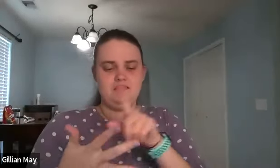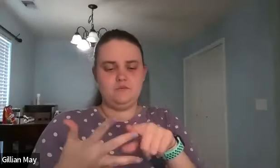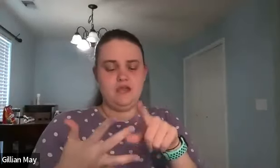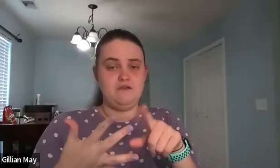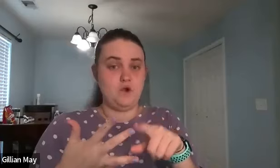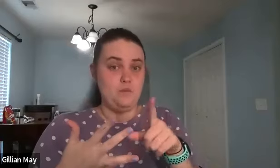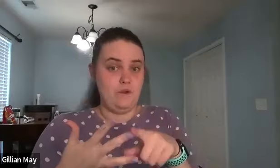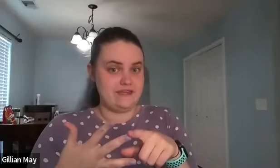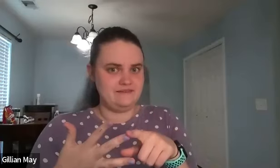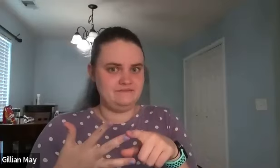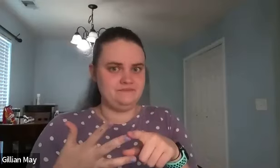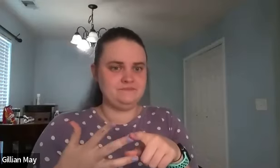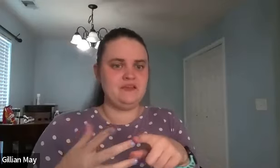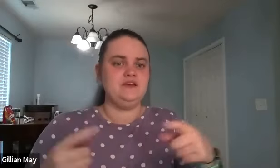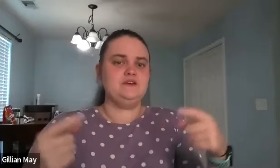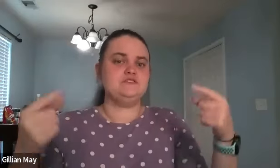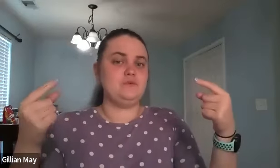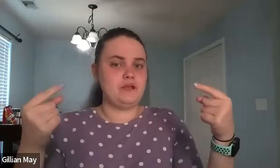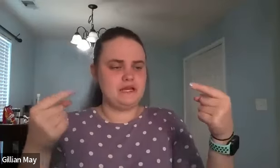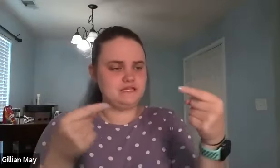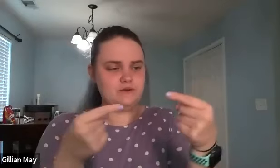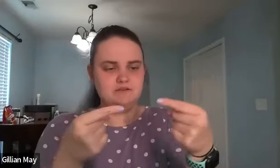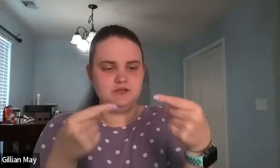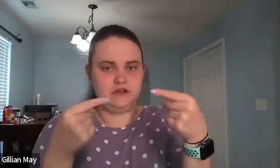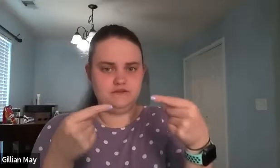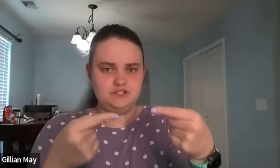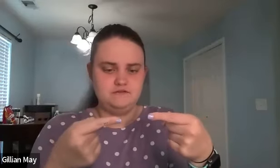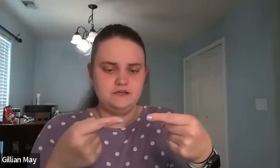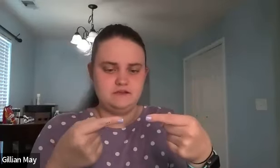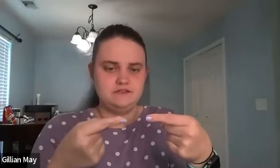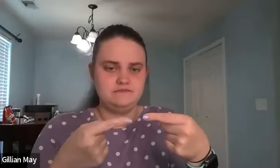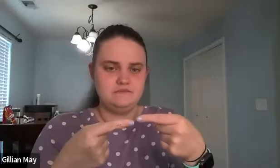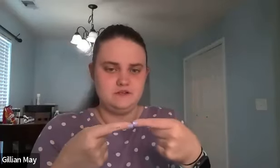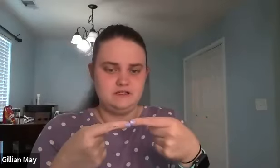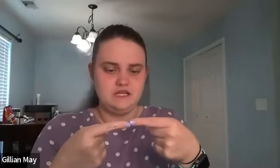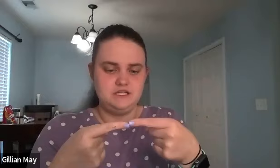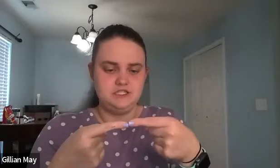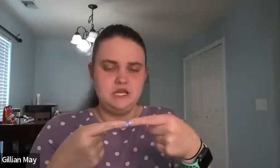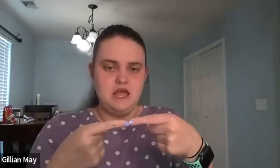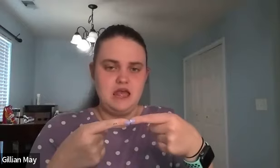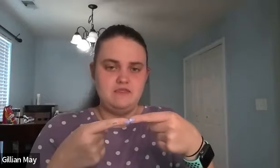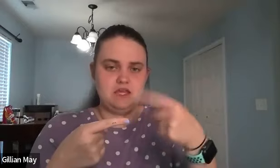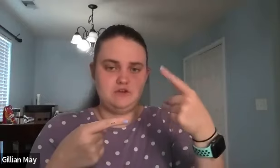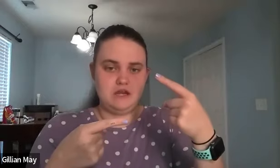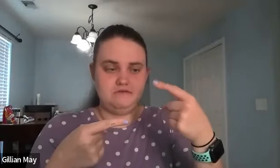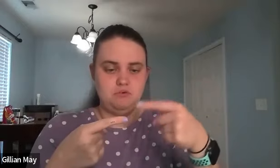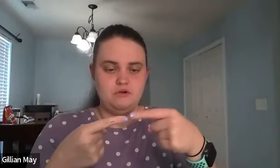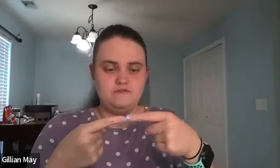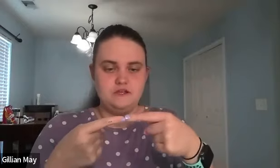Then we have our when. So when is going to be, you're going to have your two fingers, you're going to touch, and then you're going to have your pointer finger